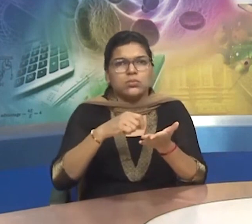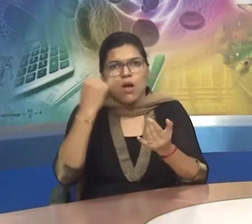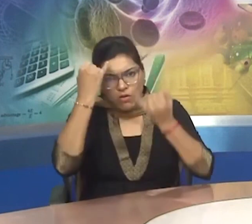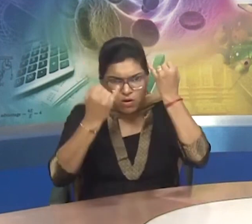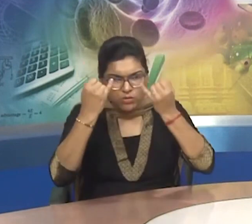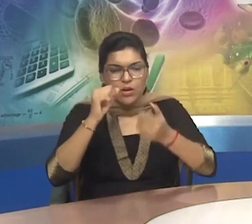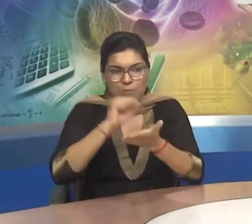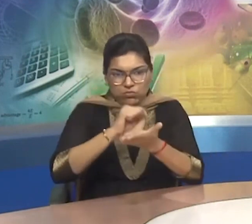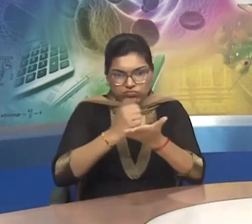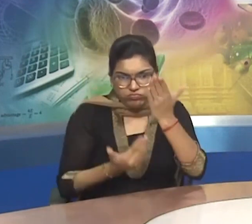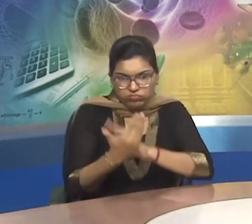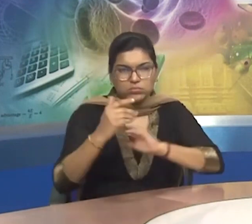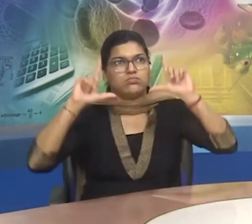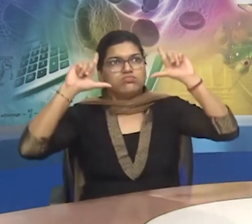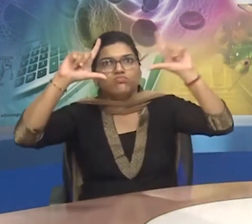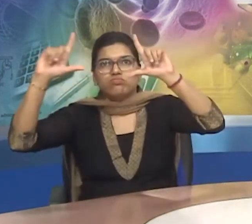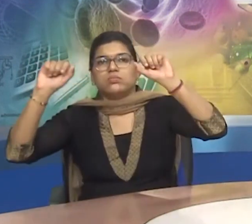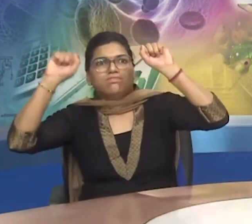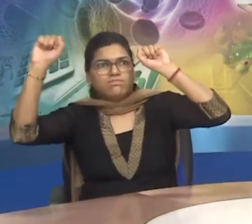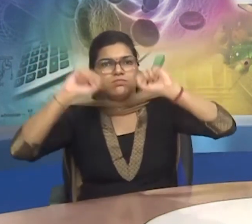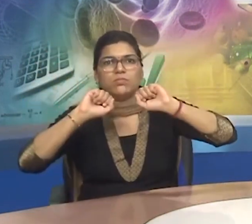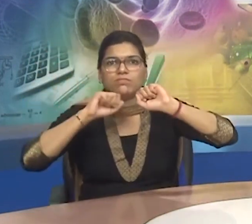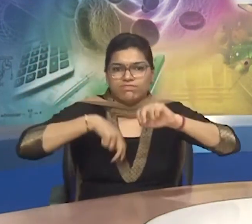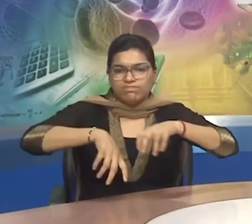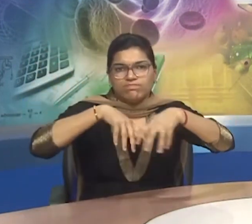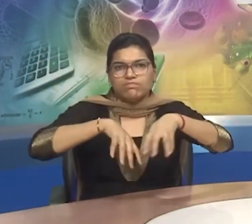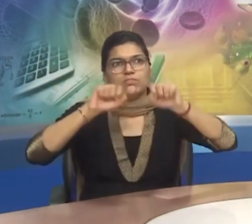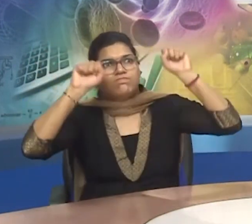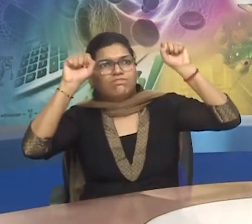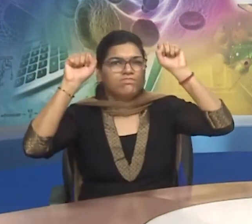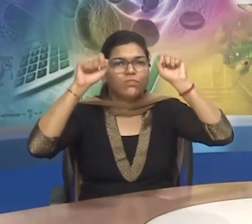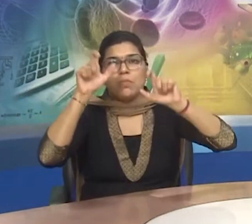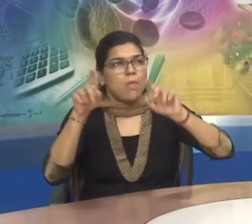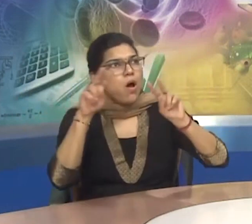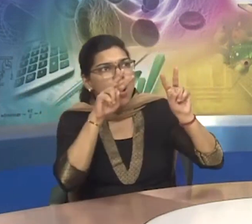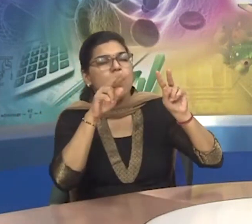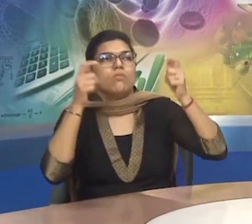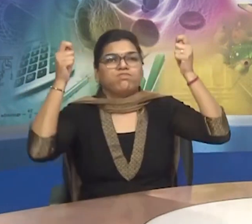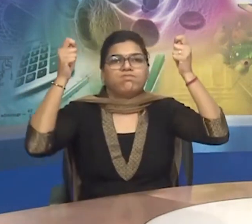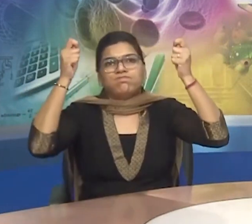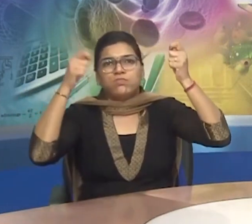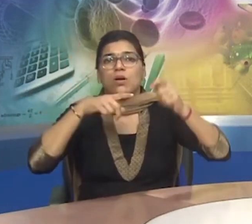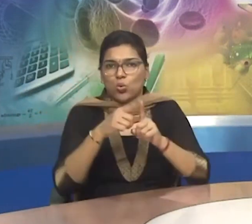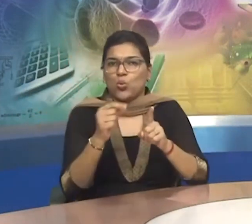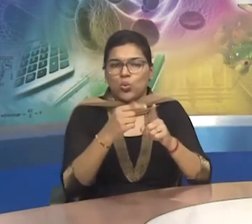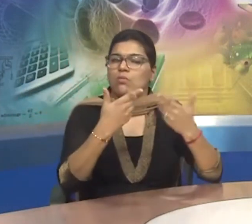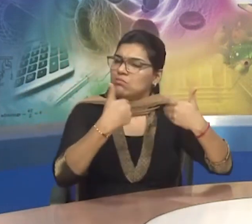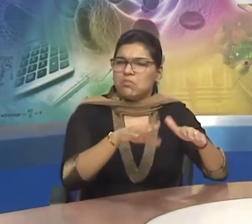explains that we all have right of freedom of speech and expression. It explains that every citizen has the right